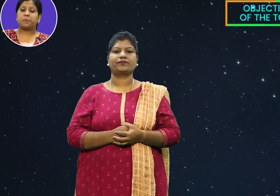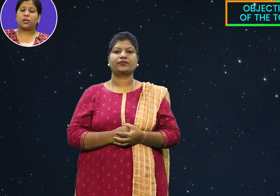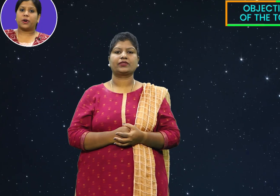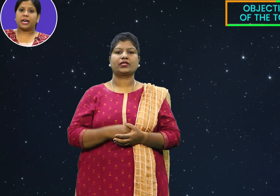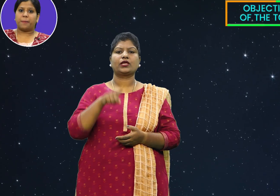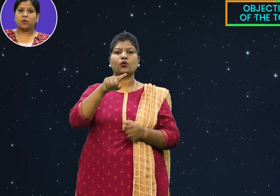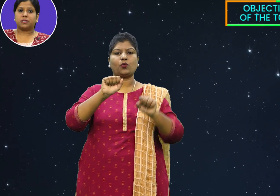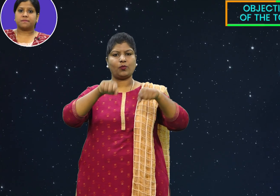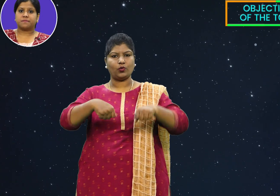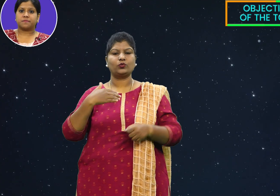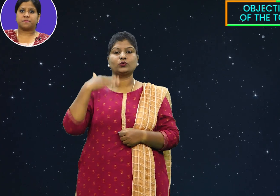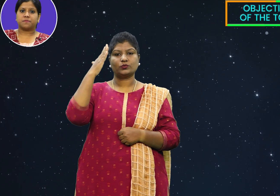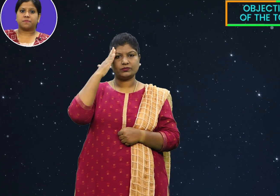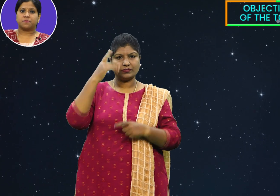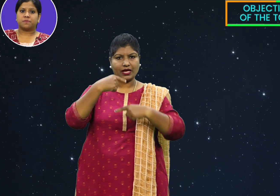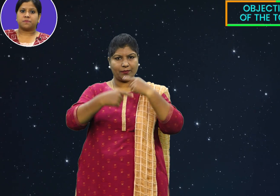you will be knowing about